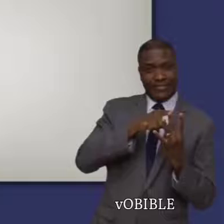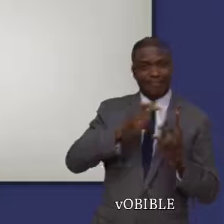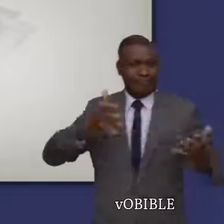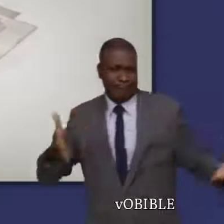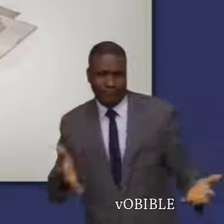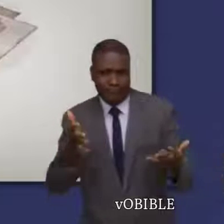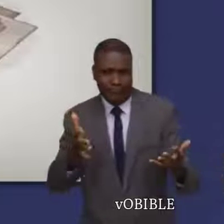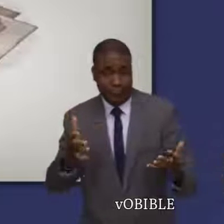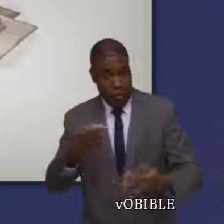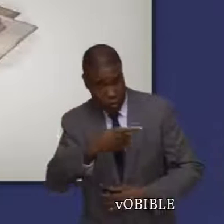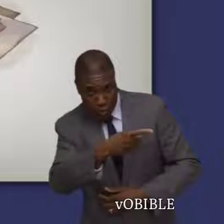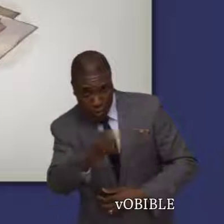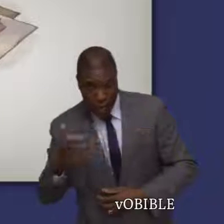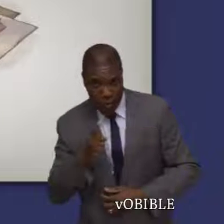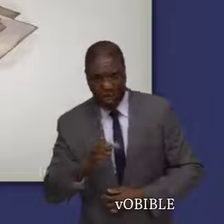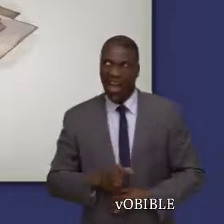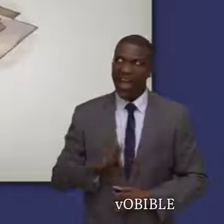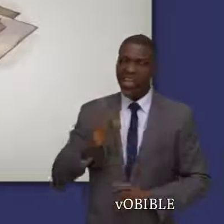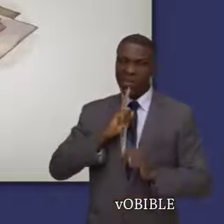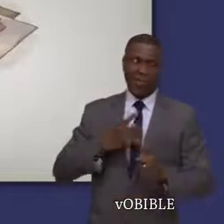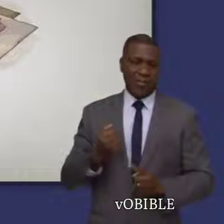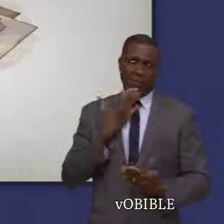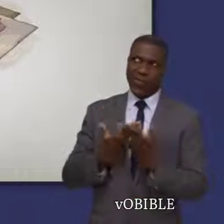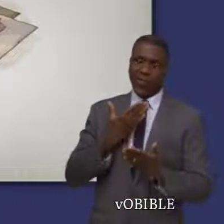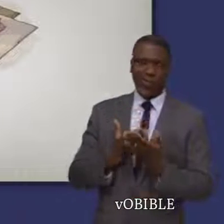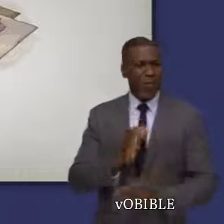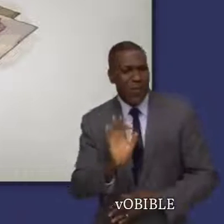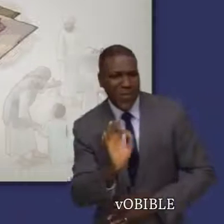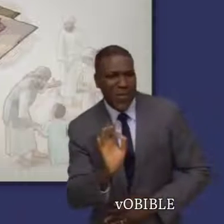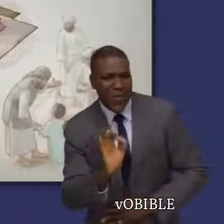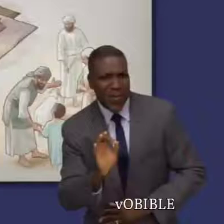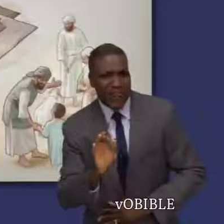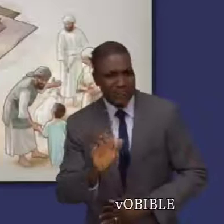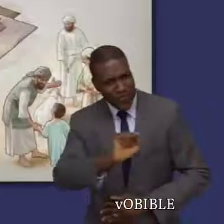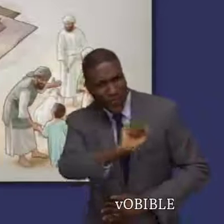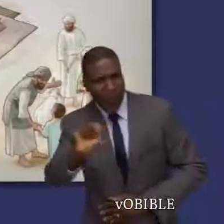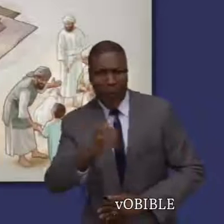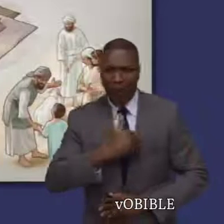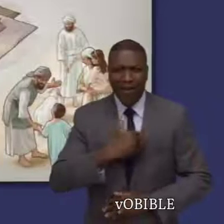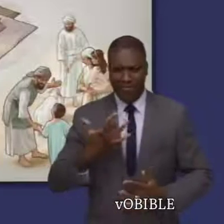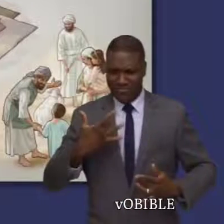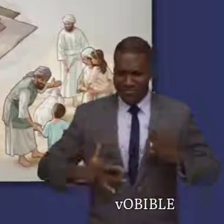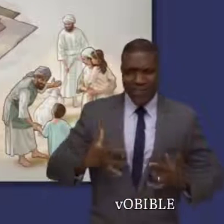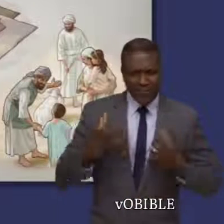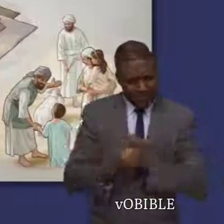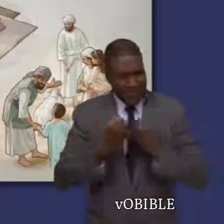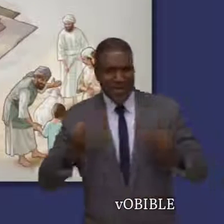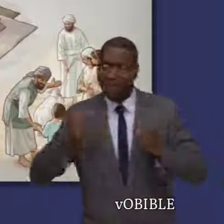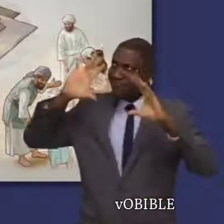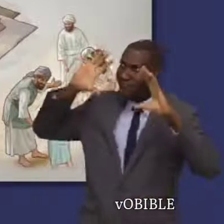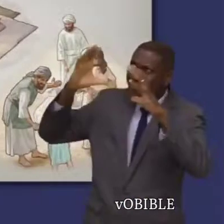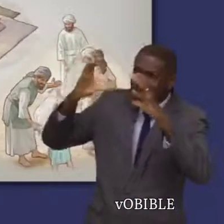to obey God's commandments, not out of mere duty, but because they love him with all their heart, soul,